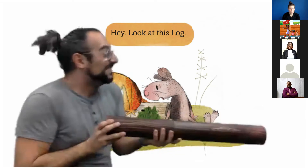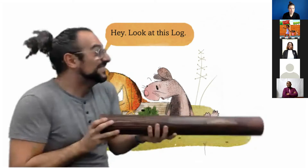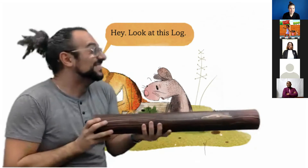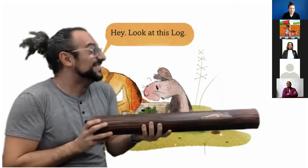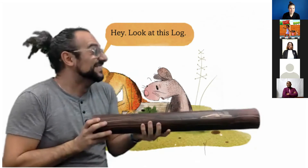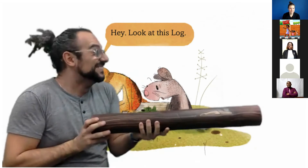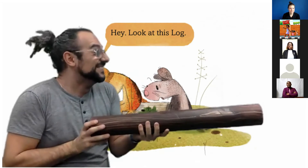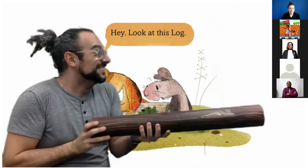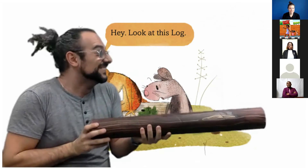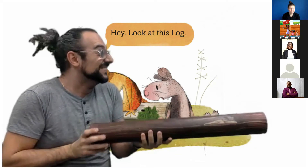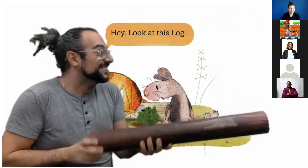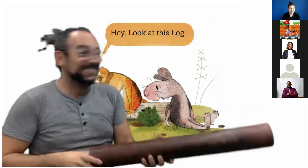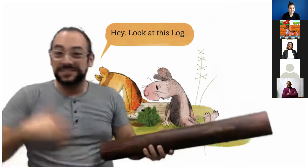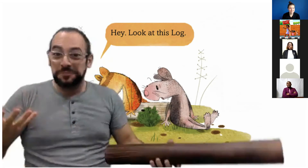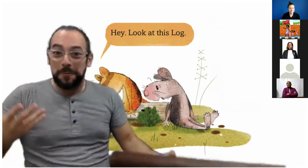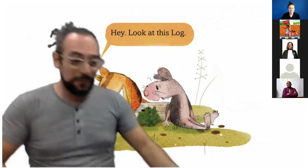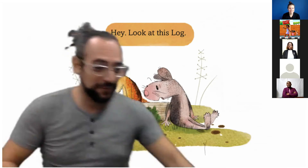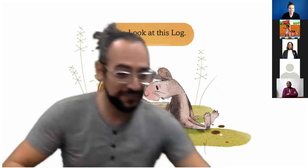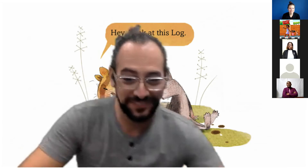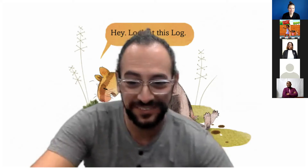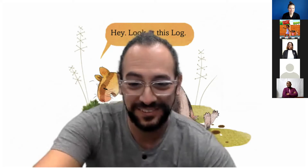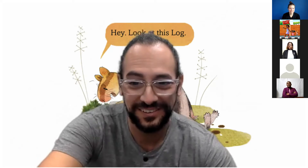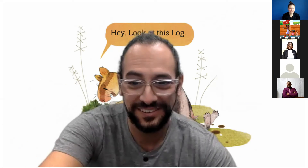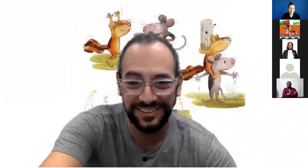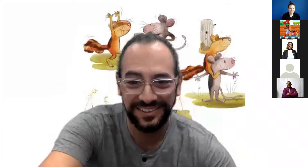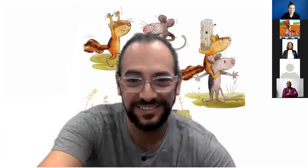Shall we play with it? Mm?